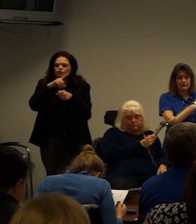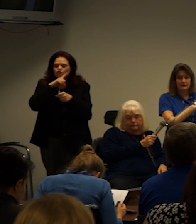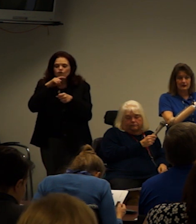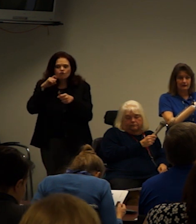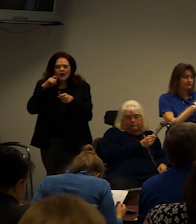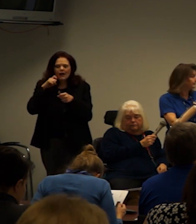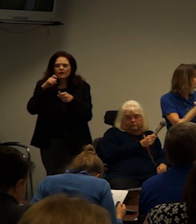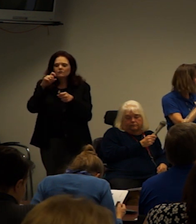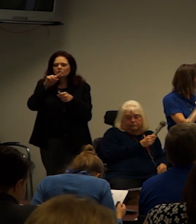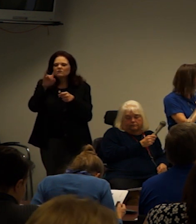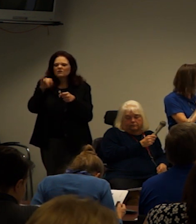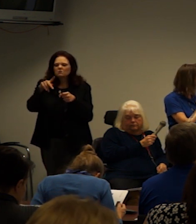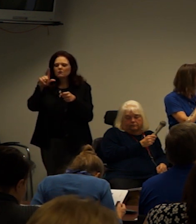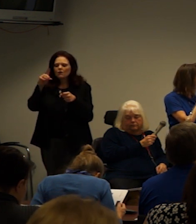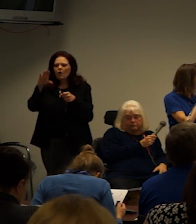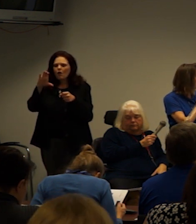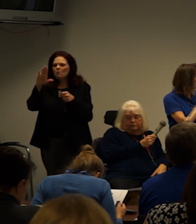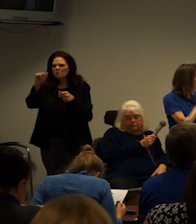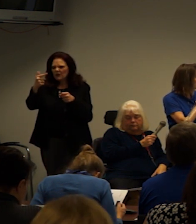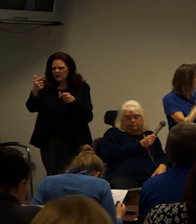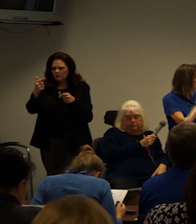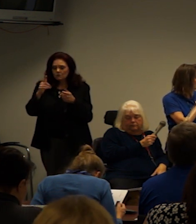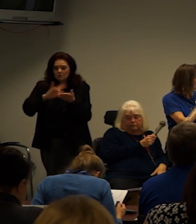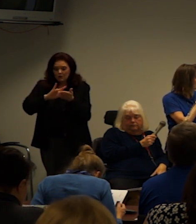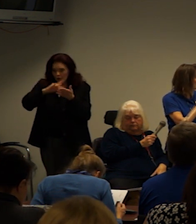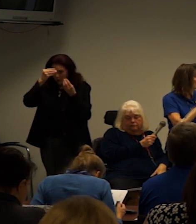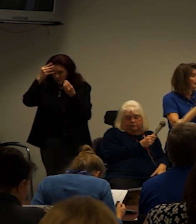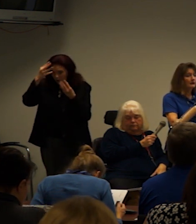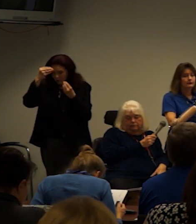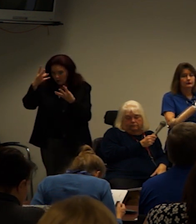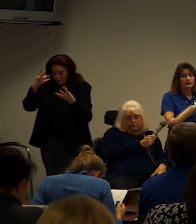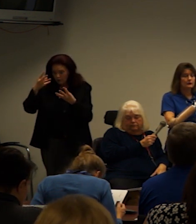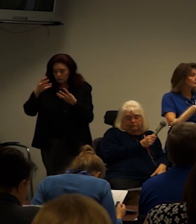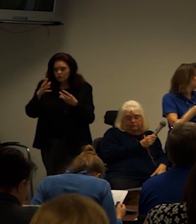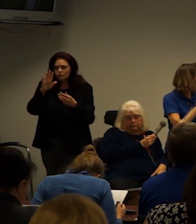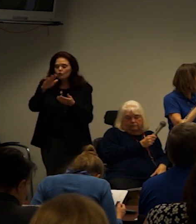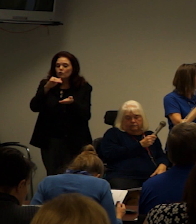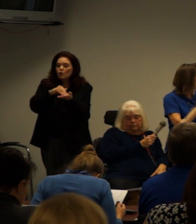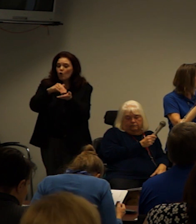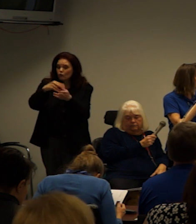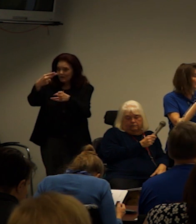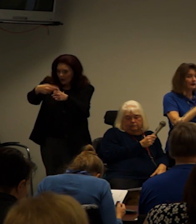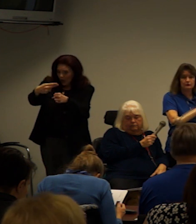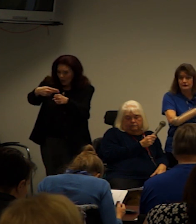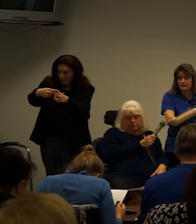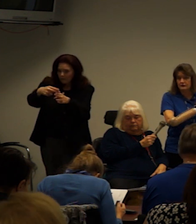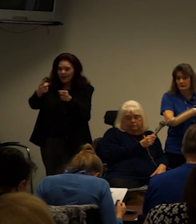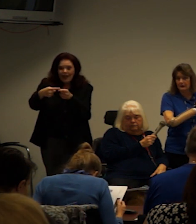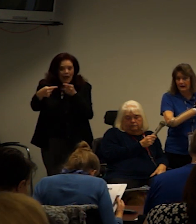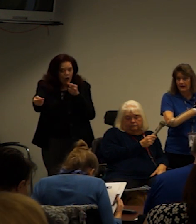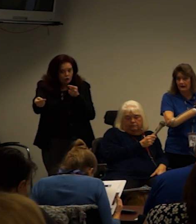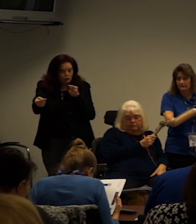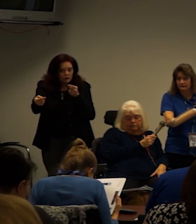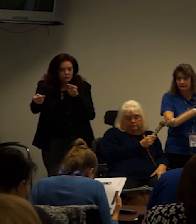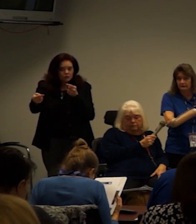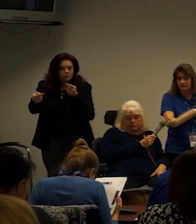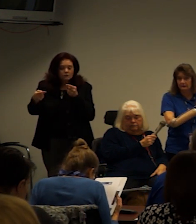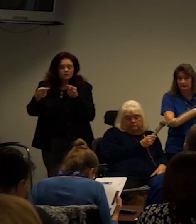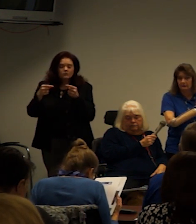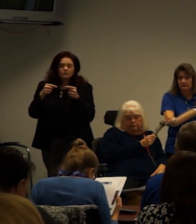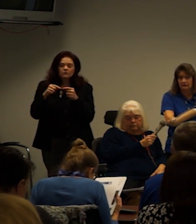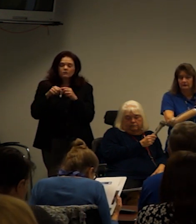in a Ziploc bag. Medical information, your doctor's names, allergies you might have.